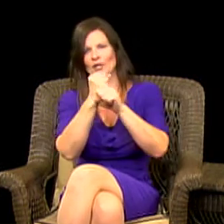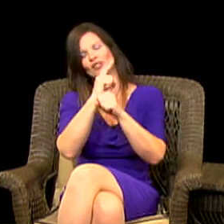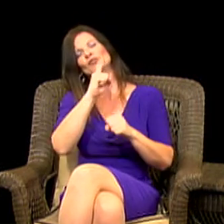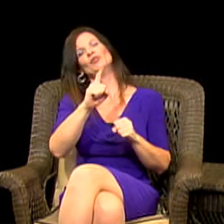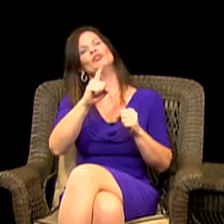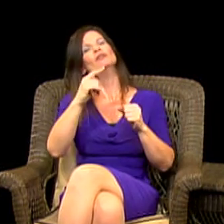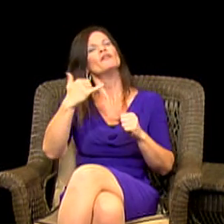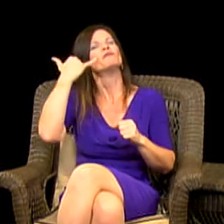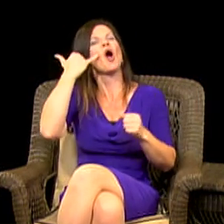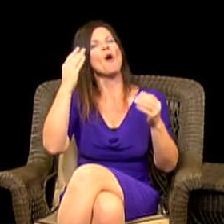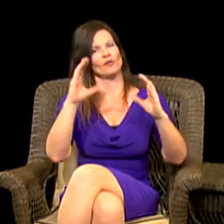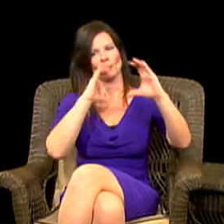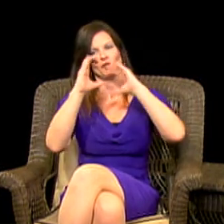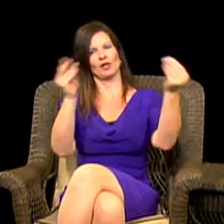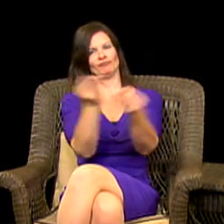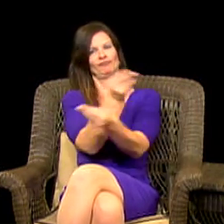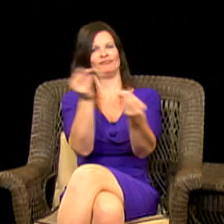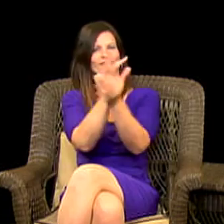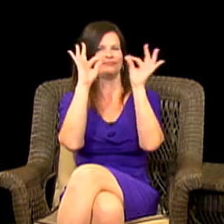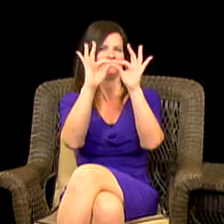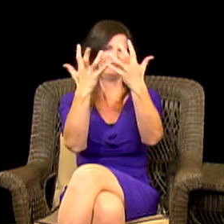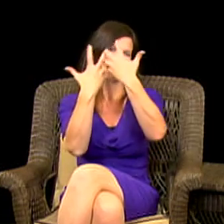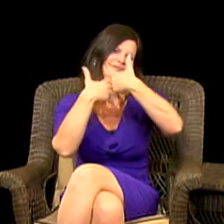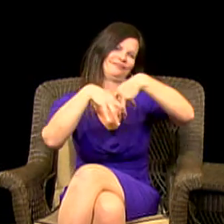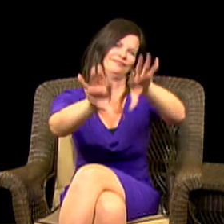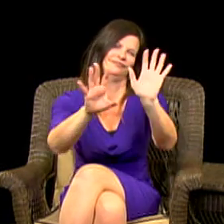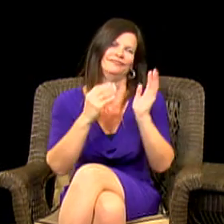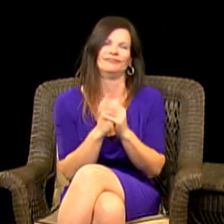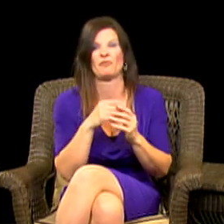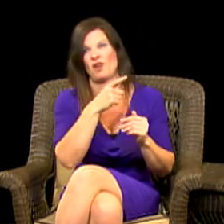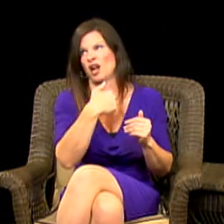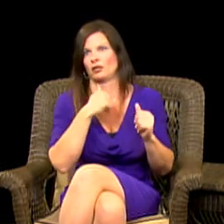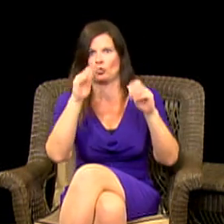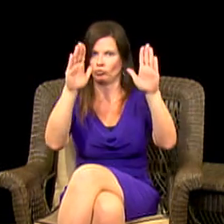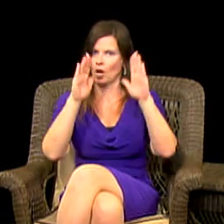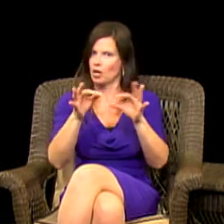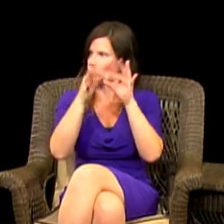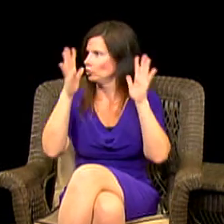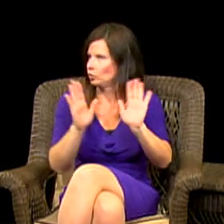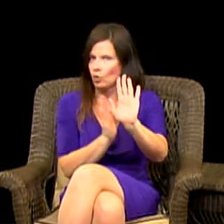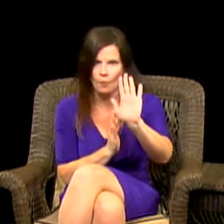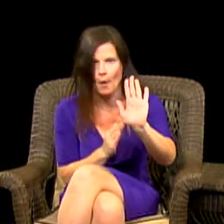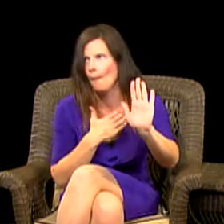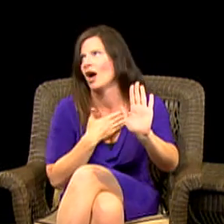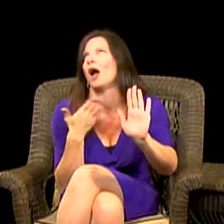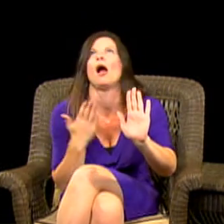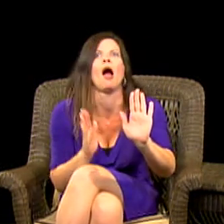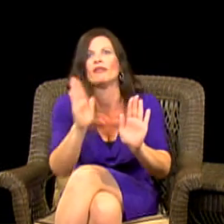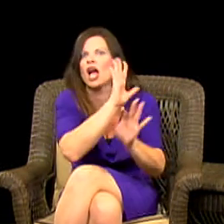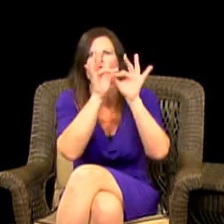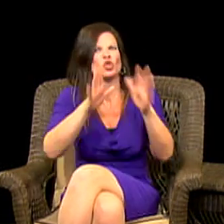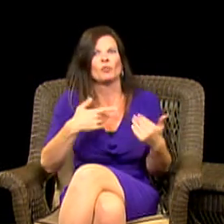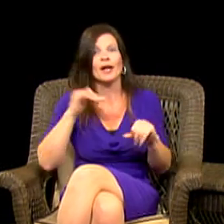to facilitate that communication. So the phone conversations can be quite smooth. I mean, I think their interpreters are really